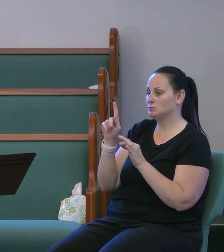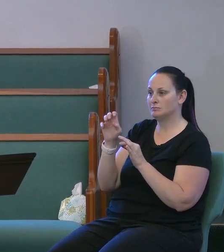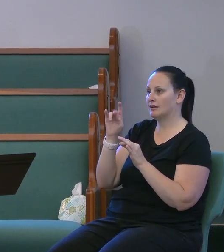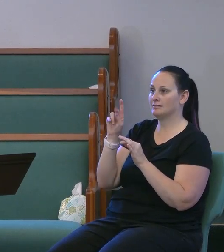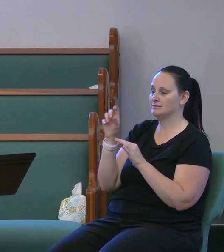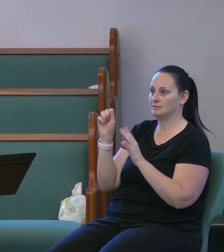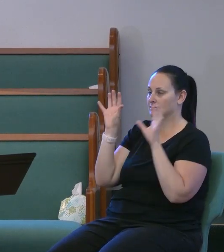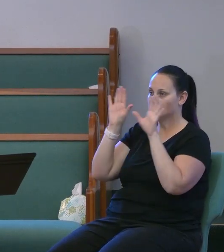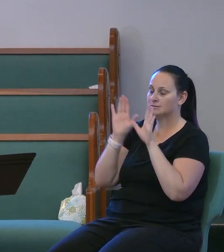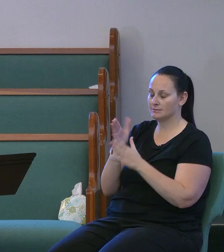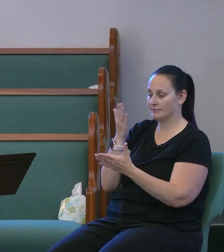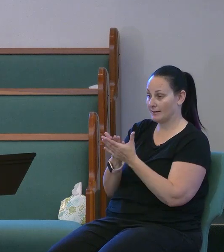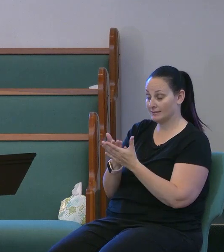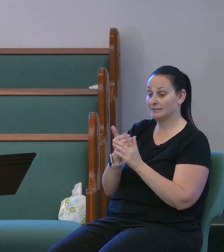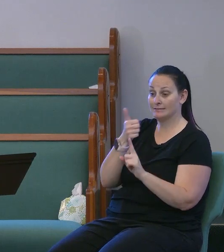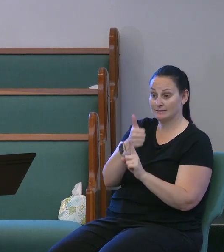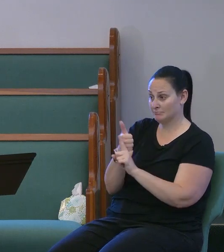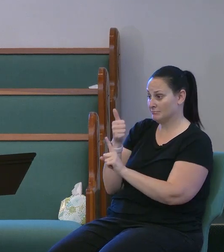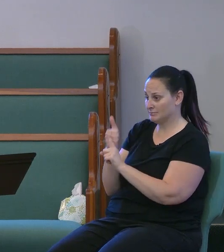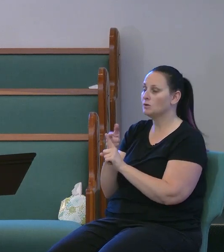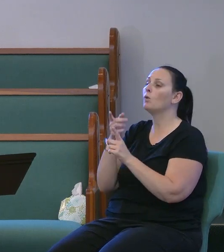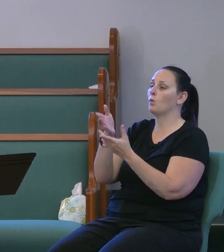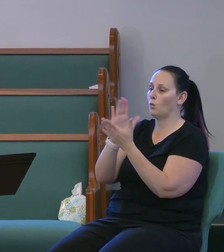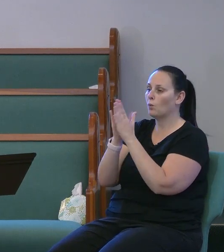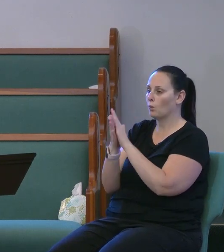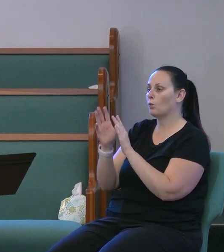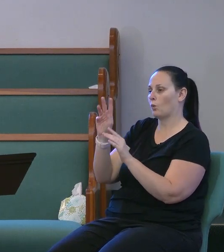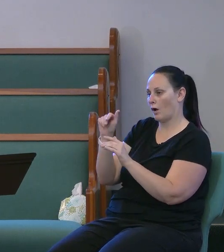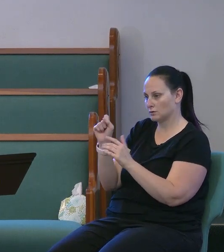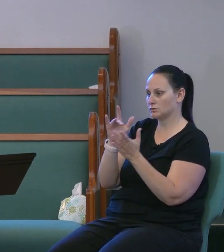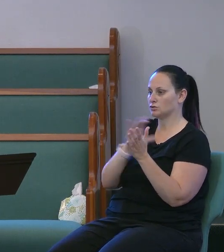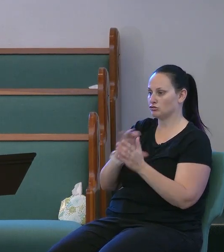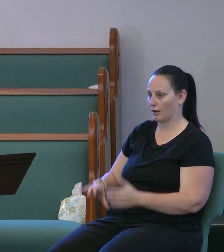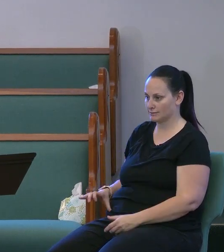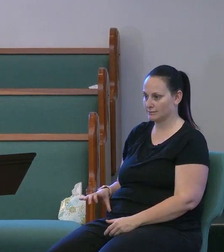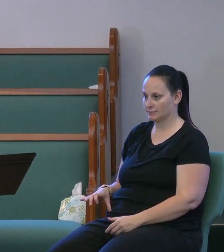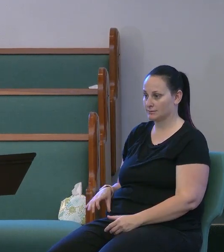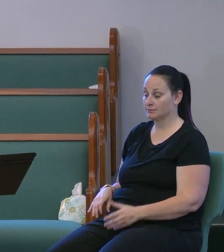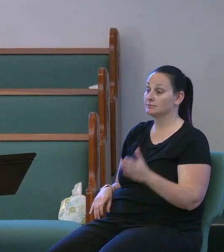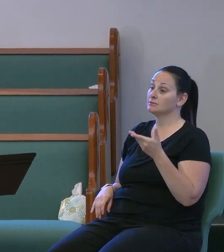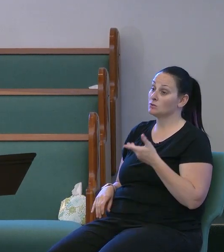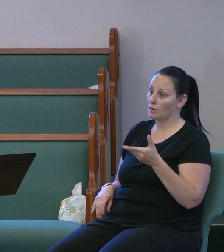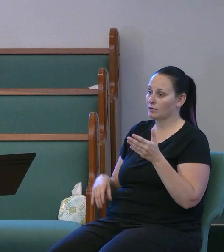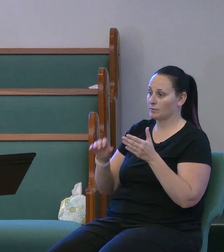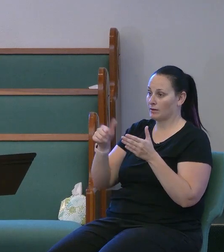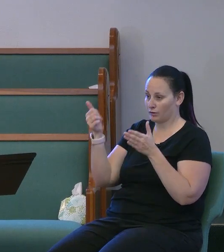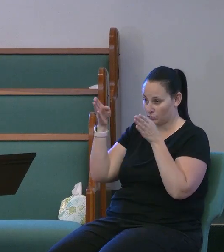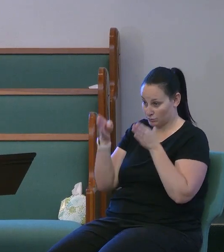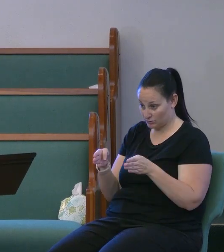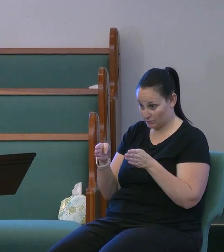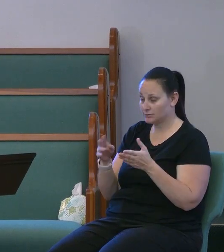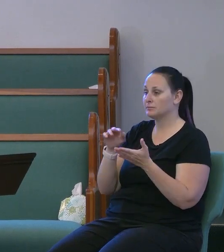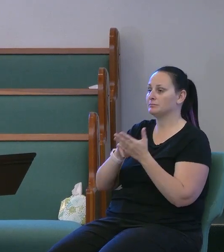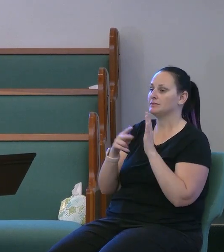he or she was Christ. To welcome another is to